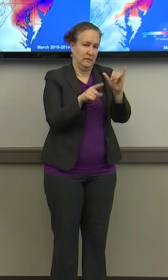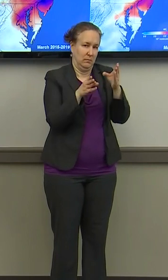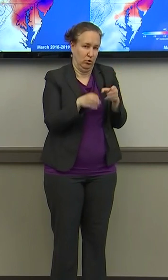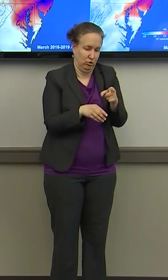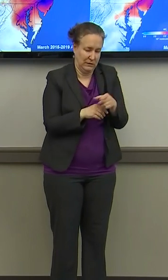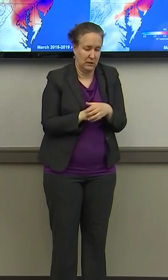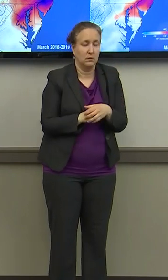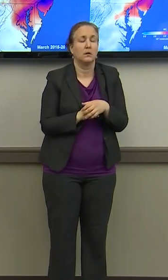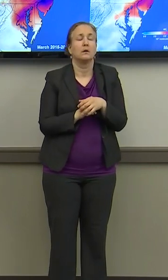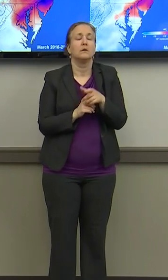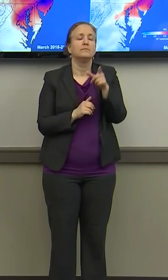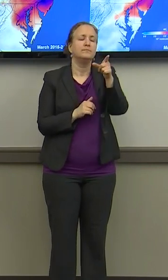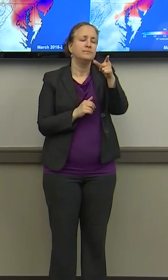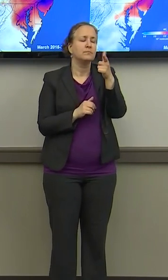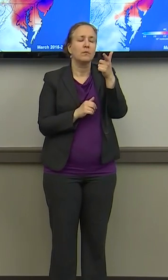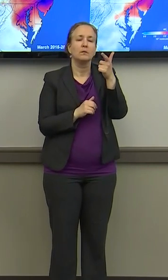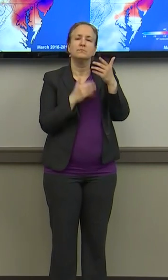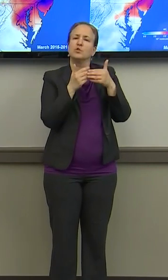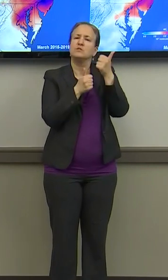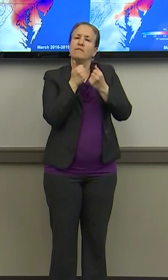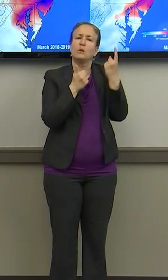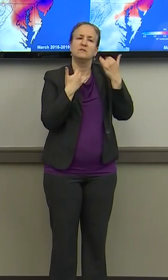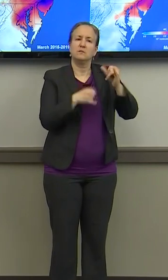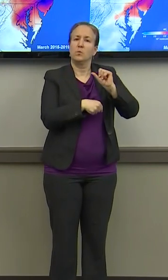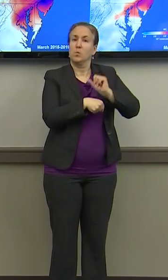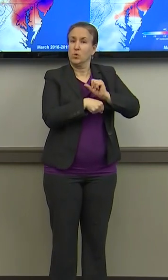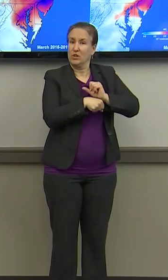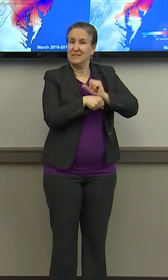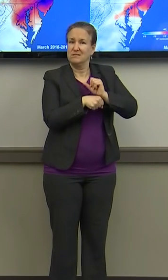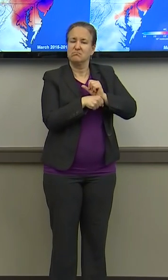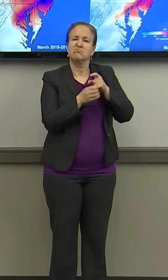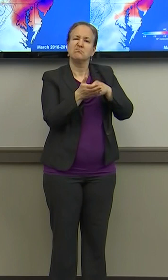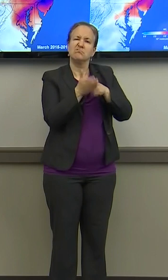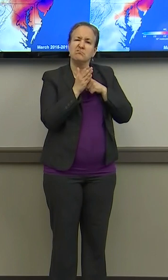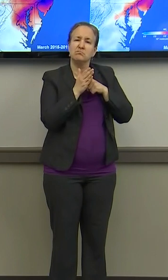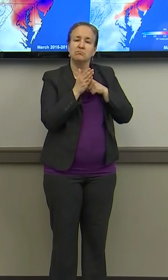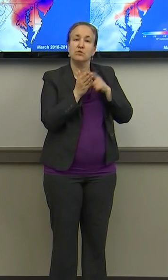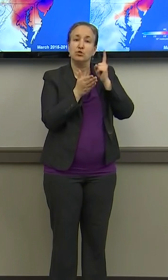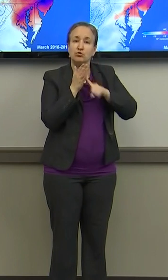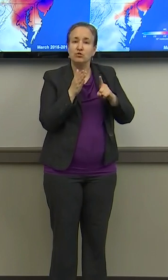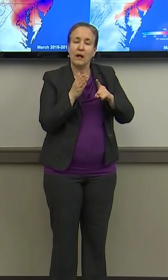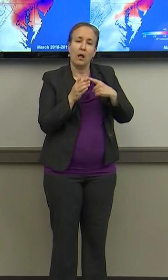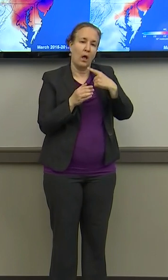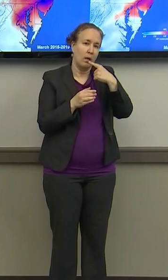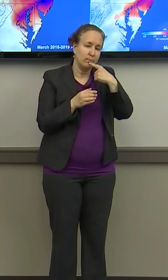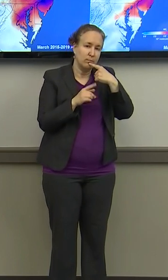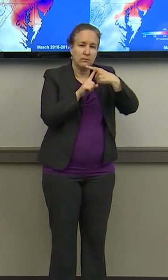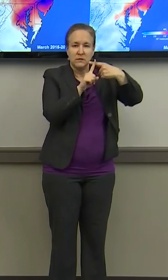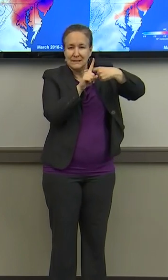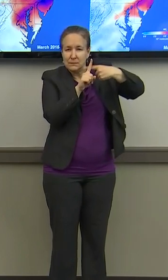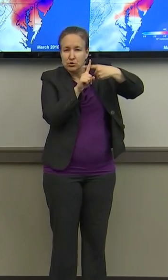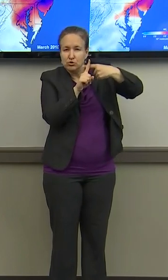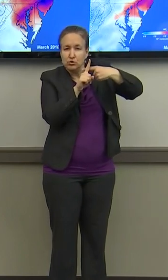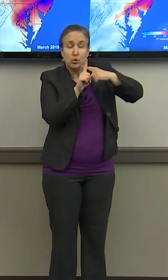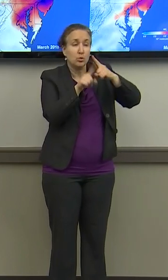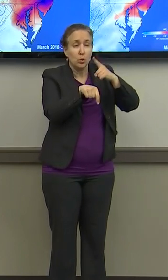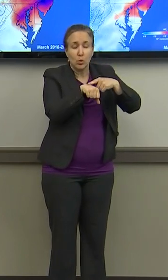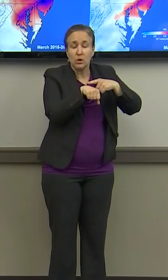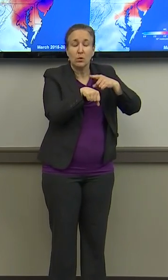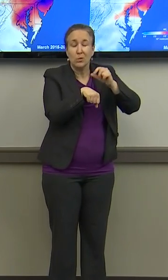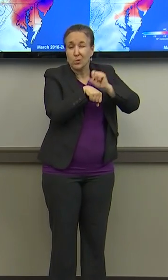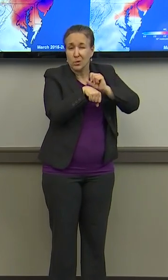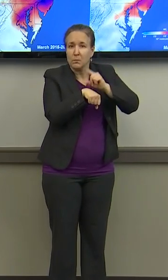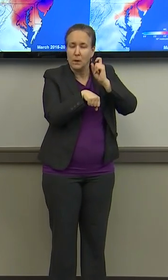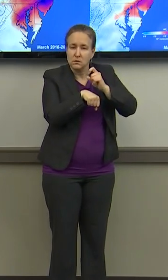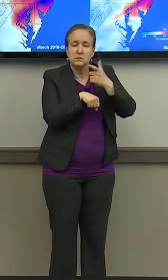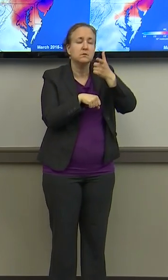WNPV. Just about everyone still working is required to have their temperature taken when reporting for work these days. From a public